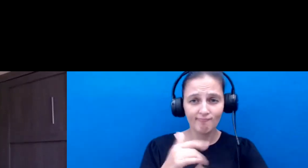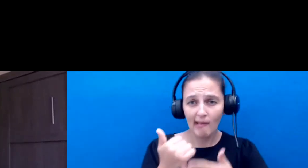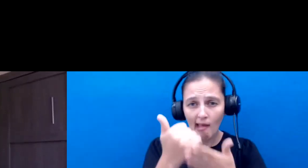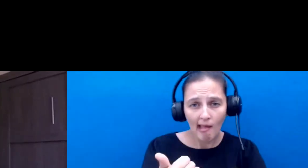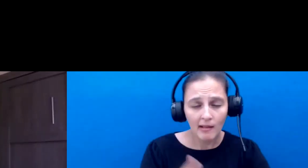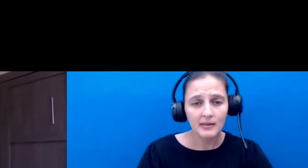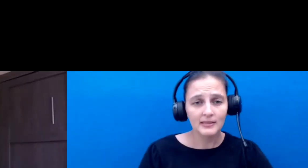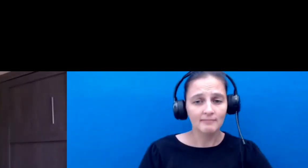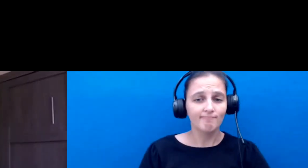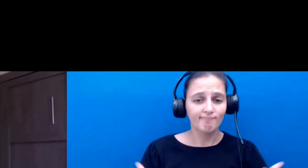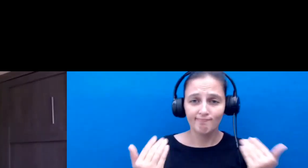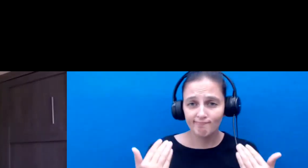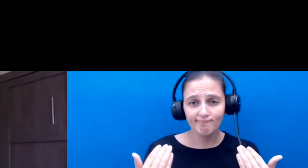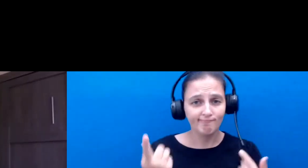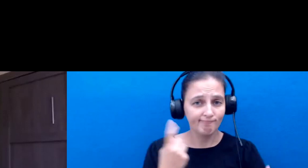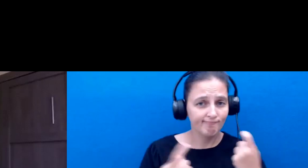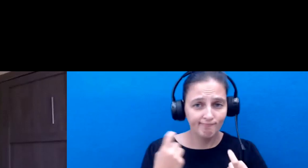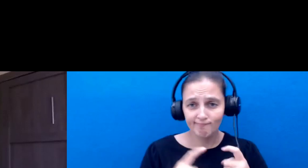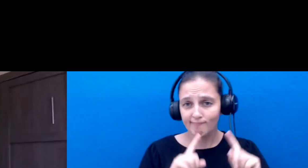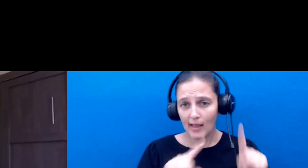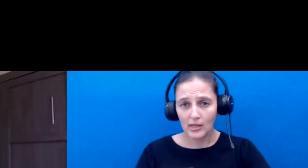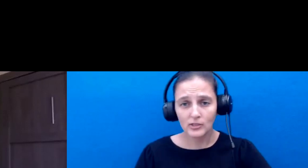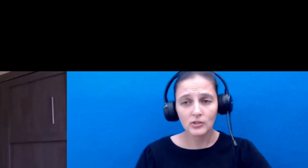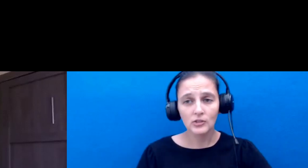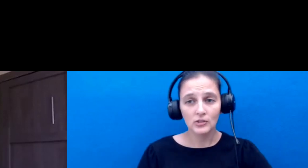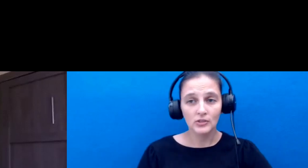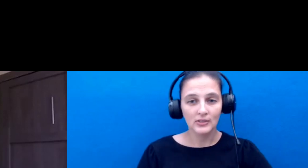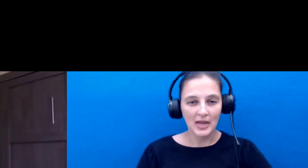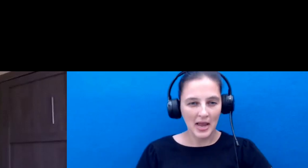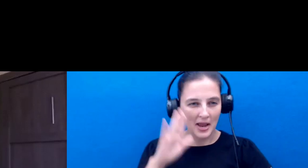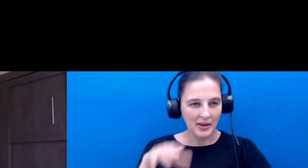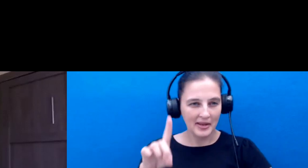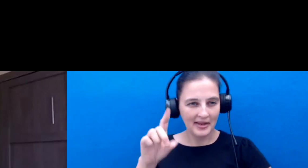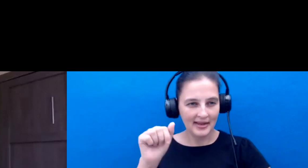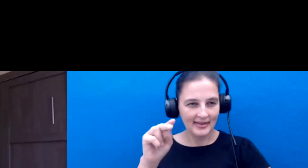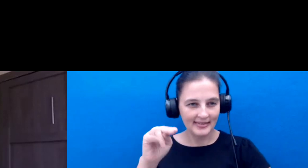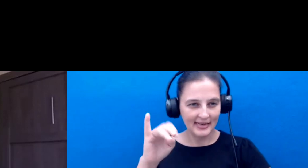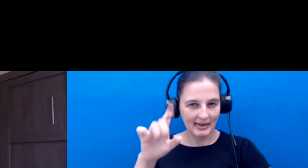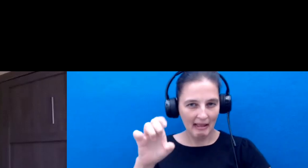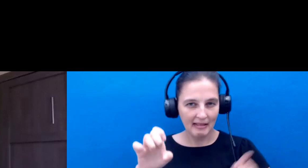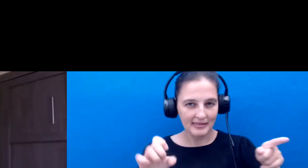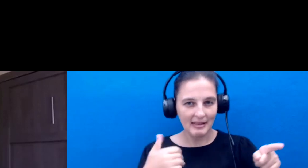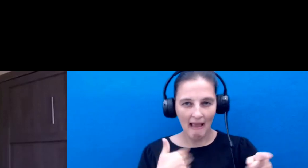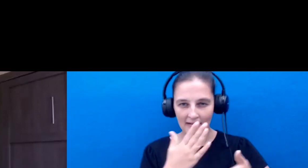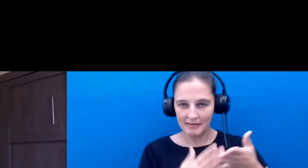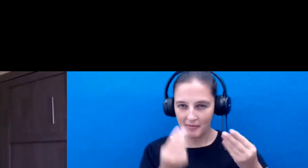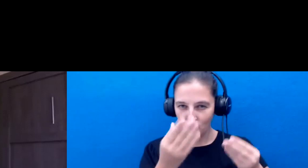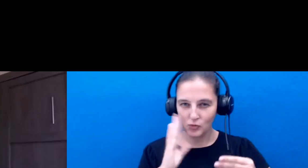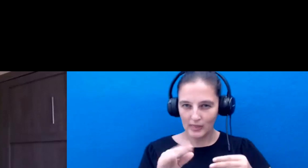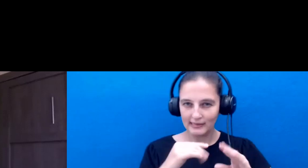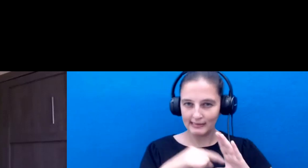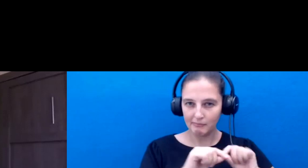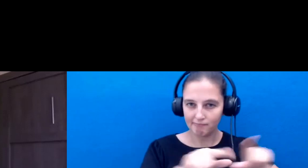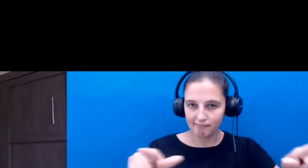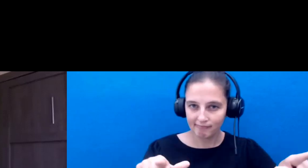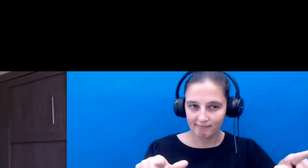questions. So the information will be provided. I know Danielle's got some information she'll be sending out if she hasn't